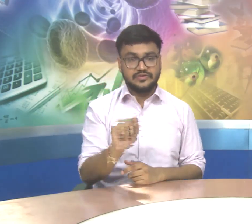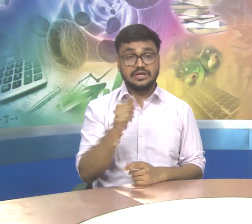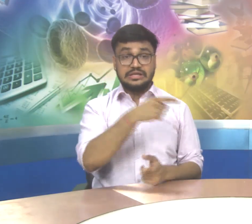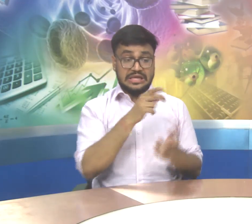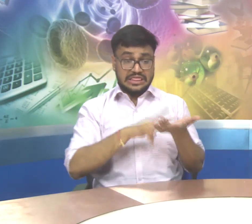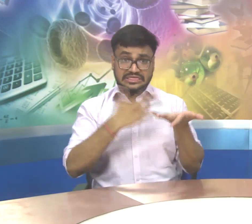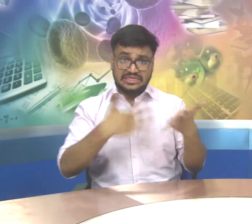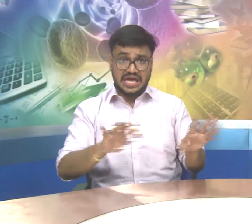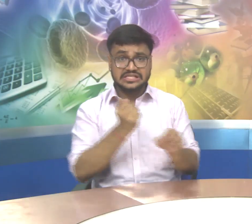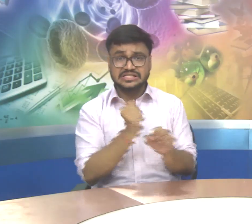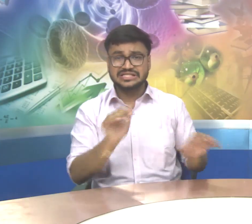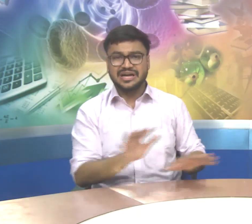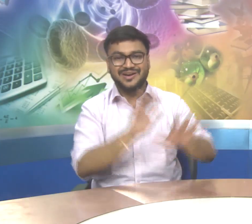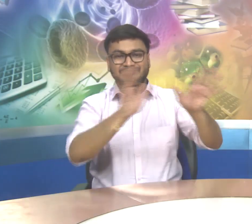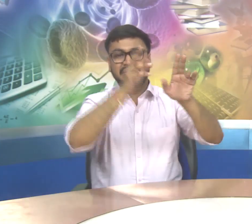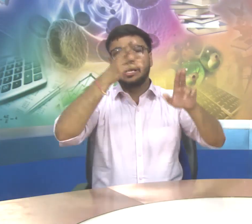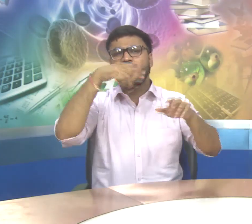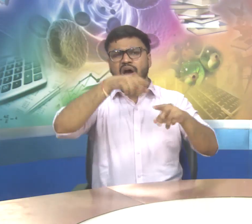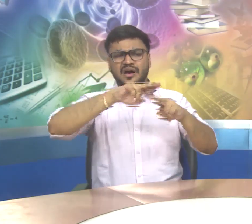Next is natural gas.